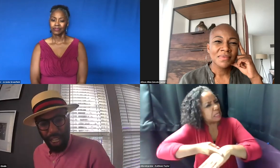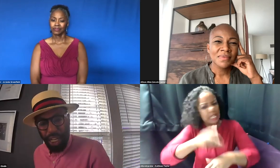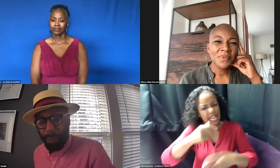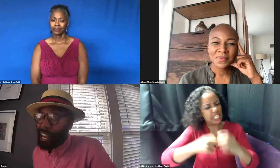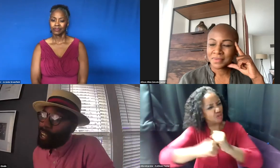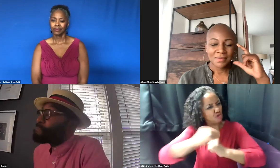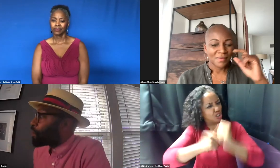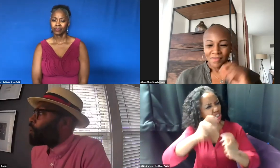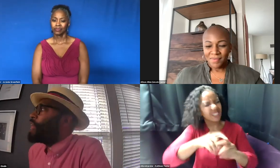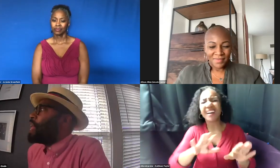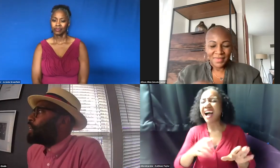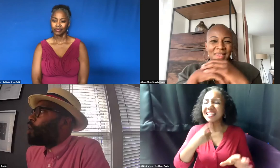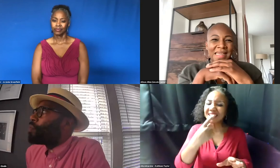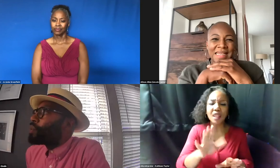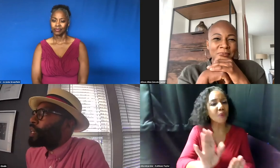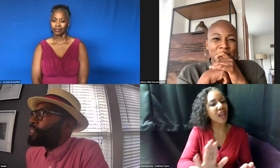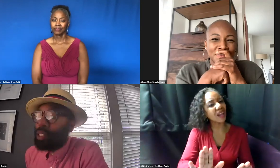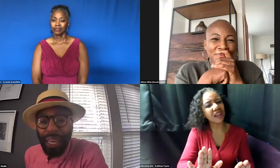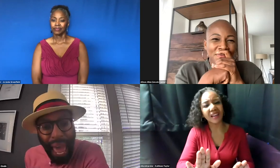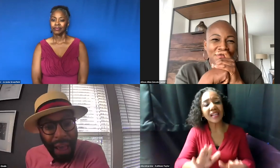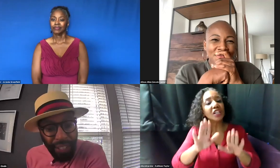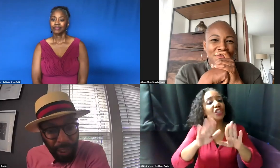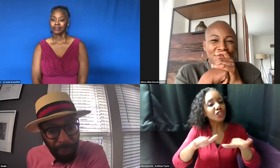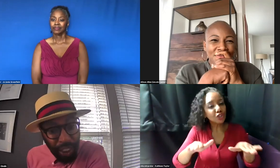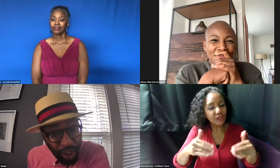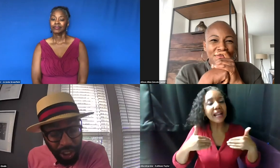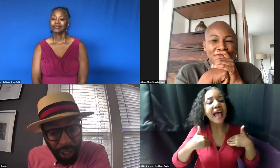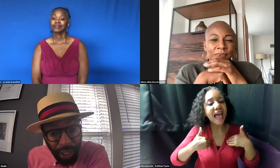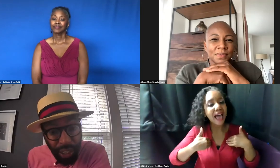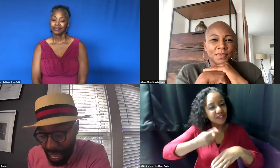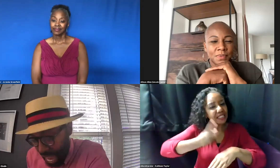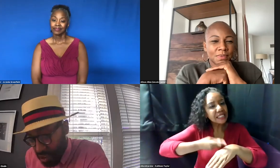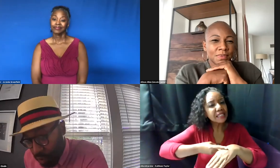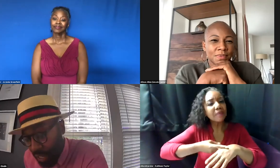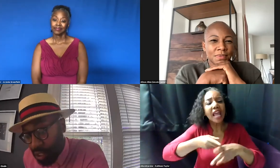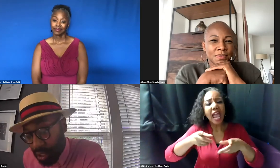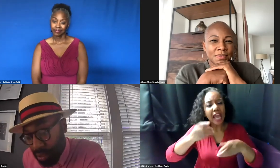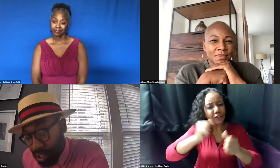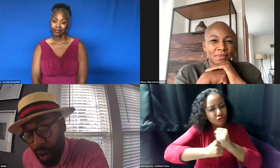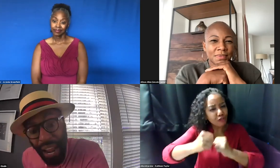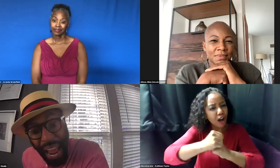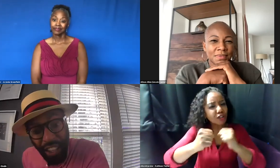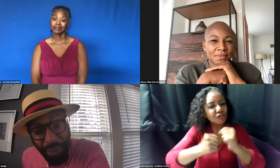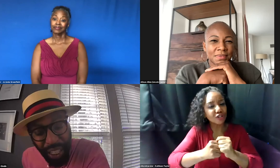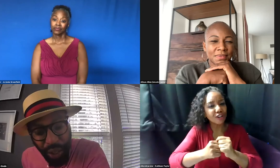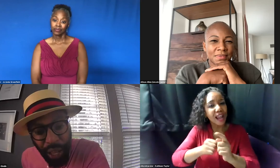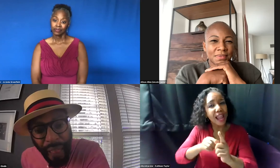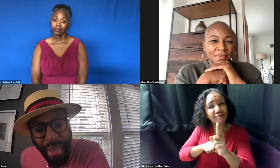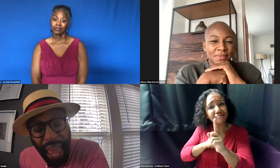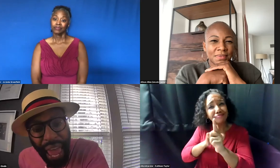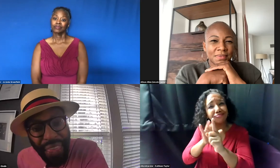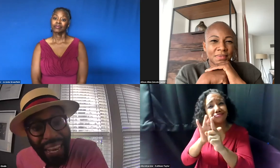structure. Kids need discipline. I said, well, you know, kids can have the discipline and structure and reach certain heights of